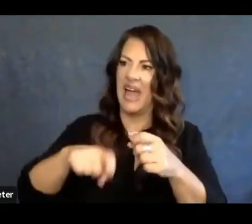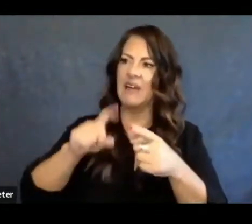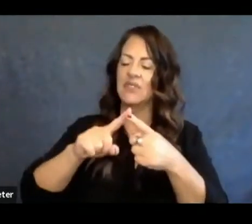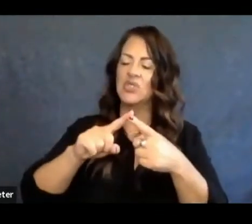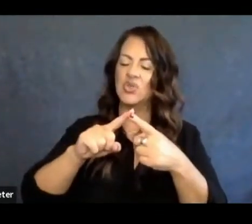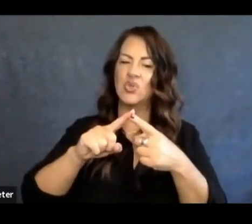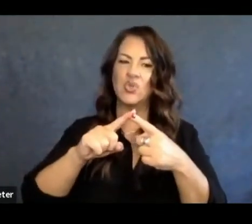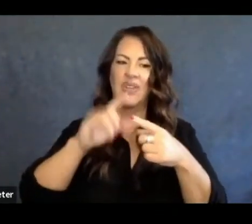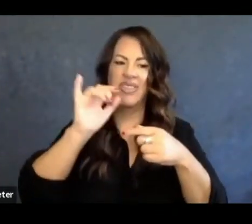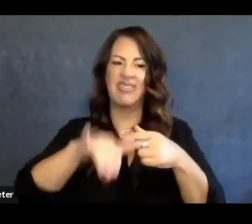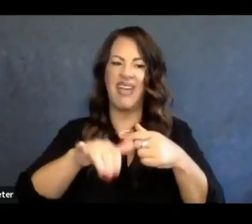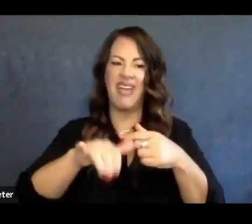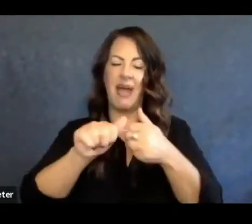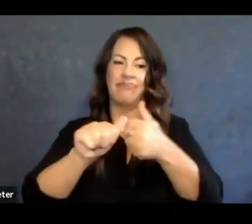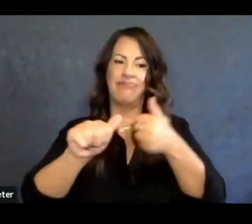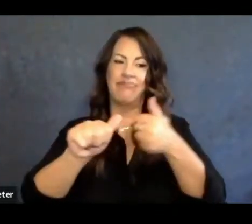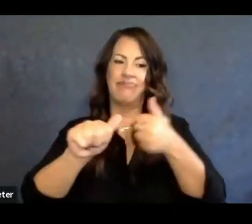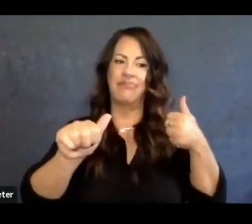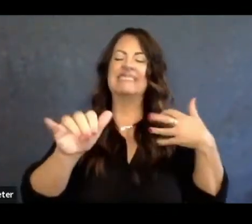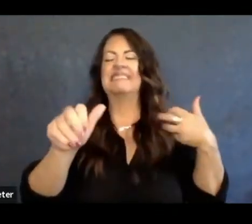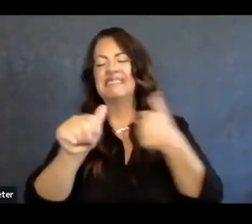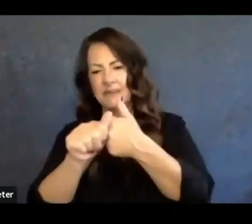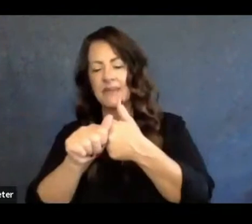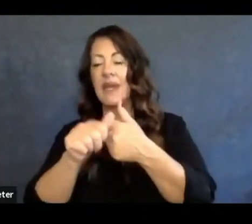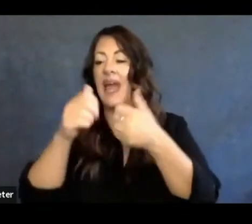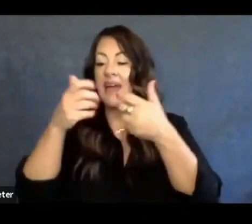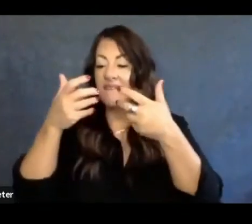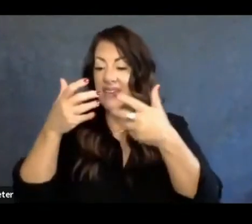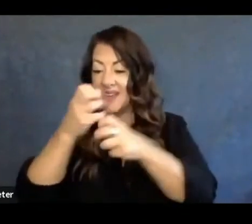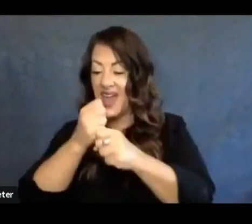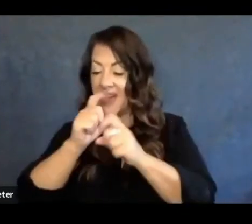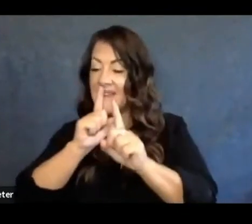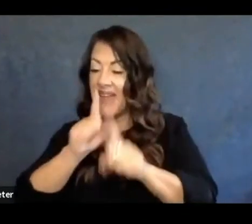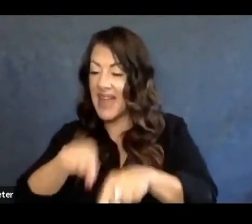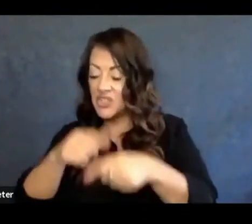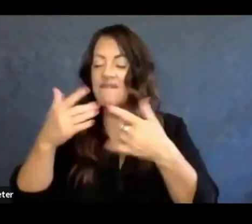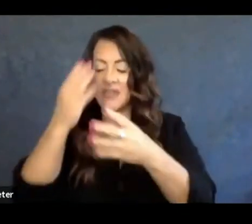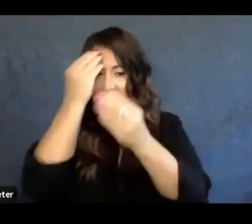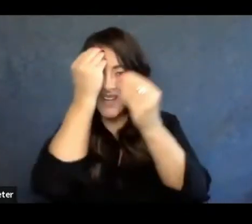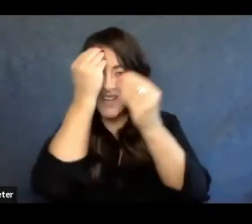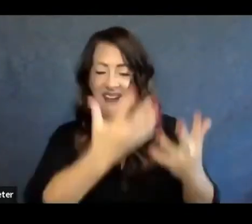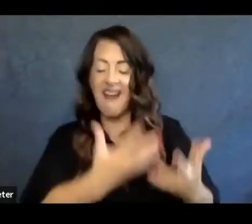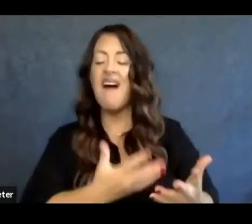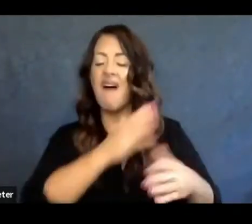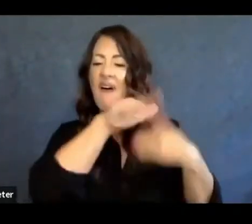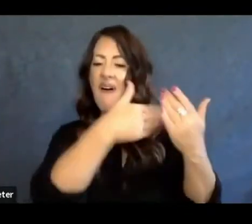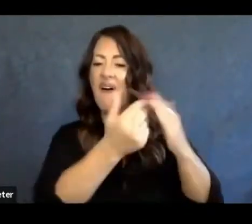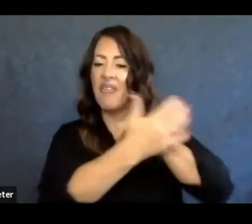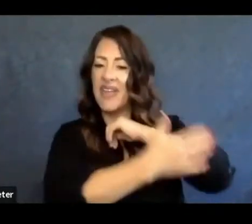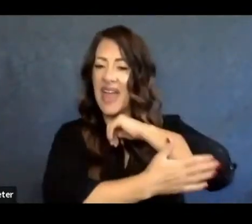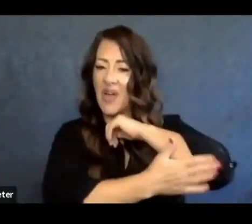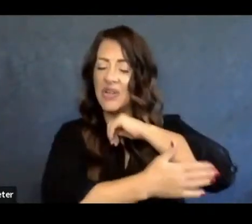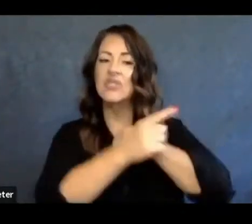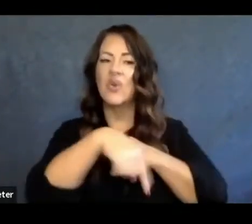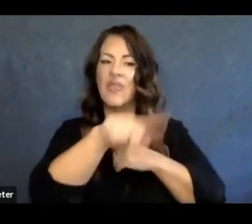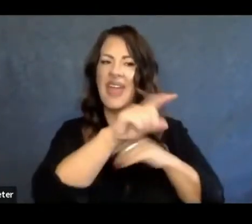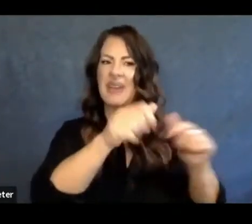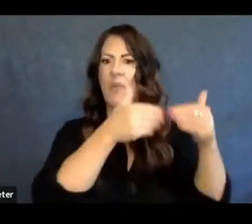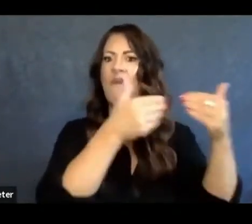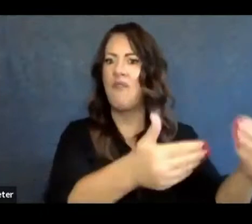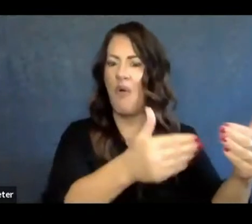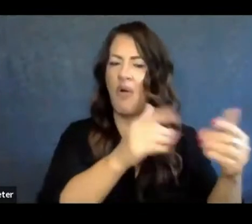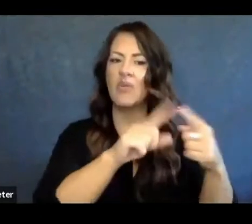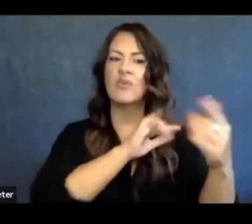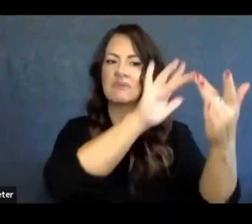but to get the results in the hands of the counties and provide support where we can to make sure contact tracing can